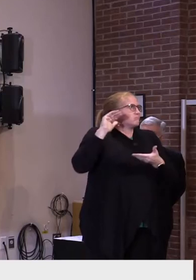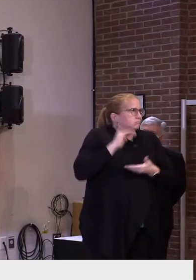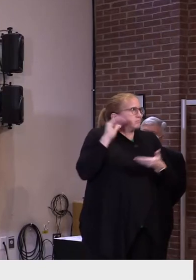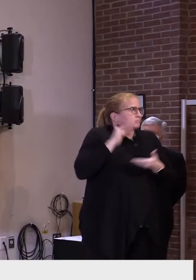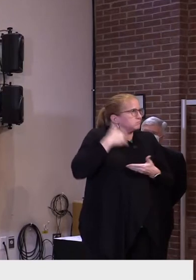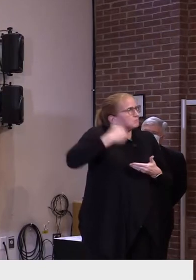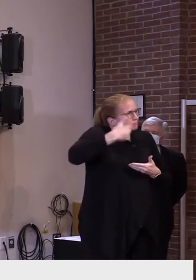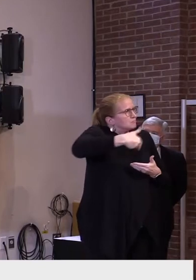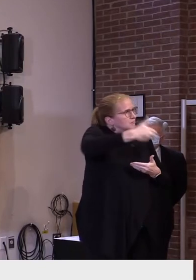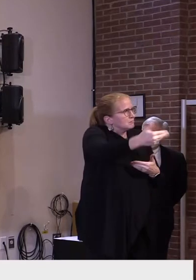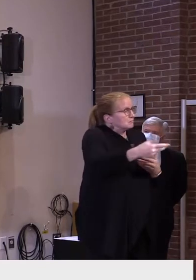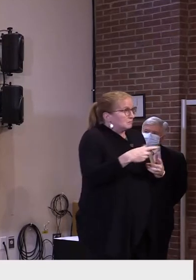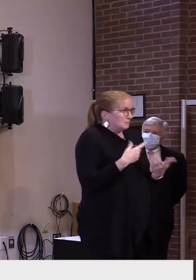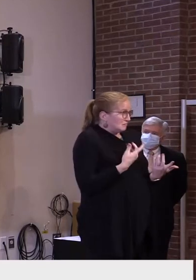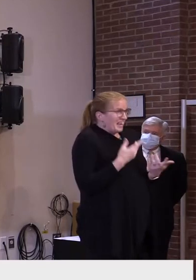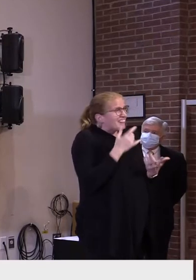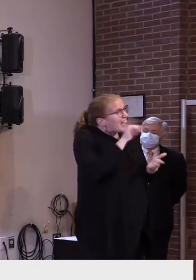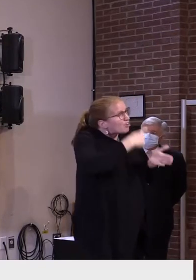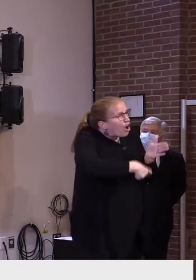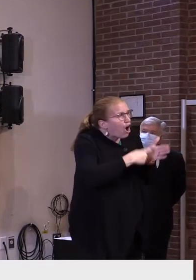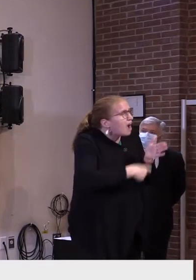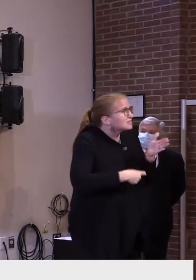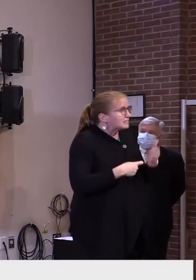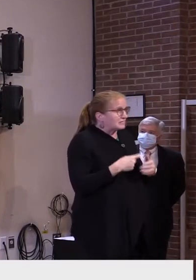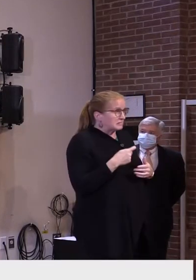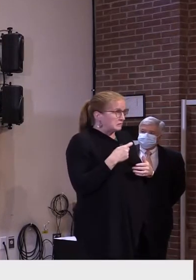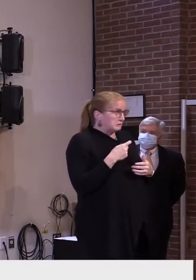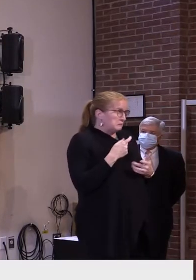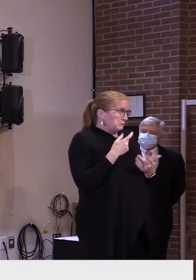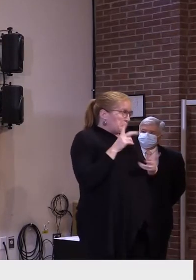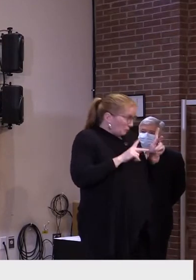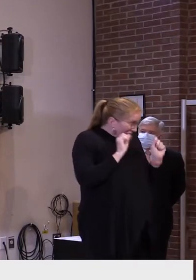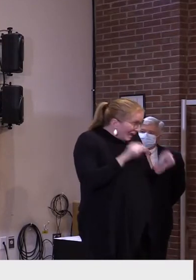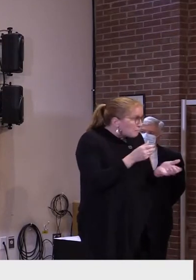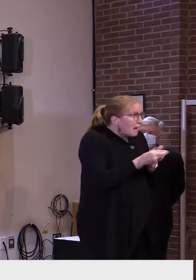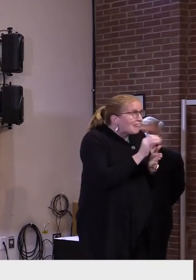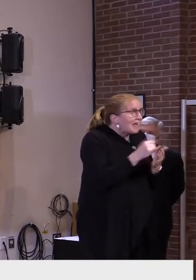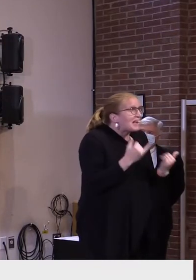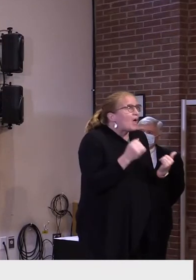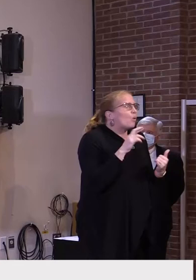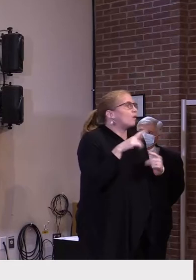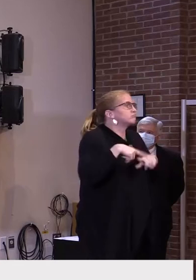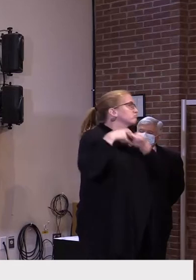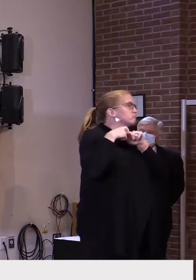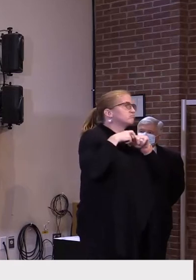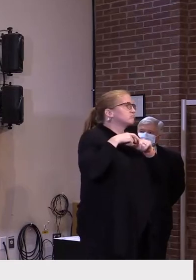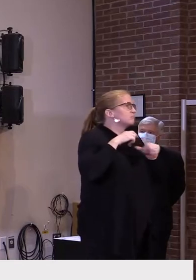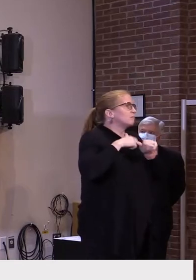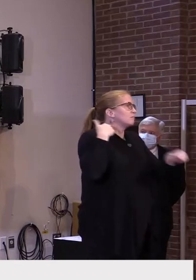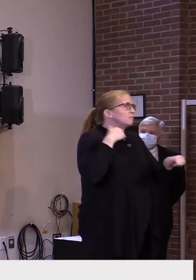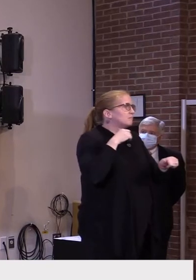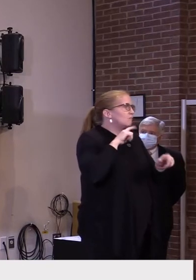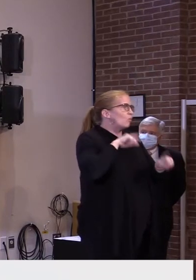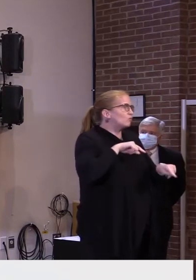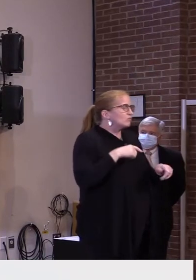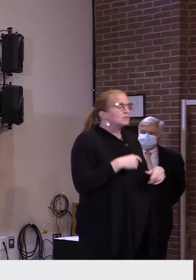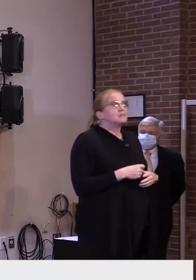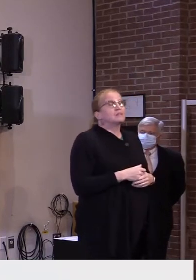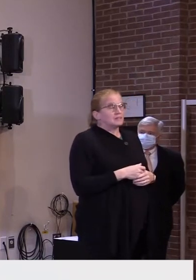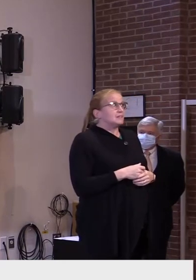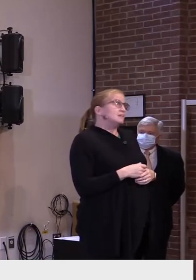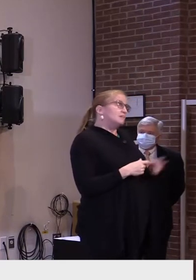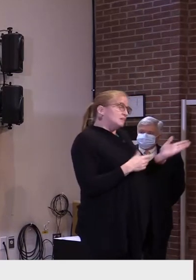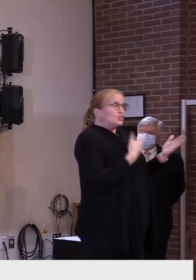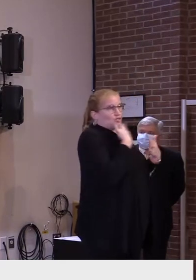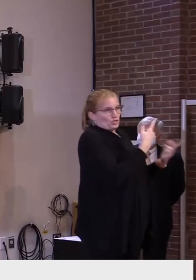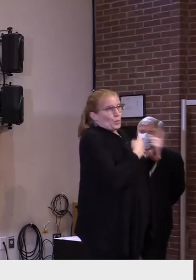feasible for people to get them right now? All good questions. So we are actually trying to figure out the supply chain issues and